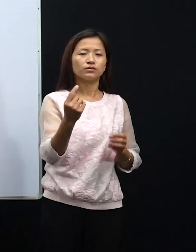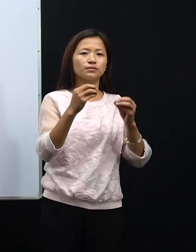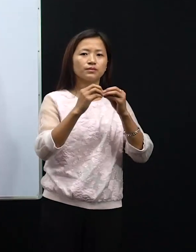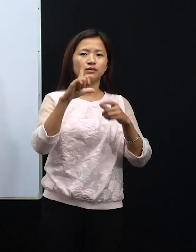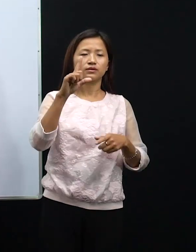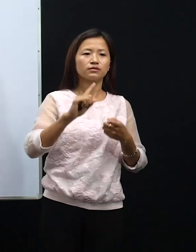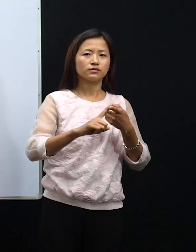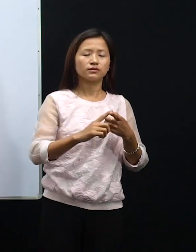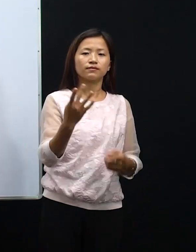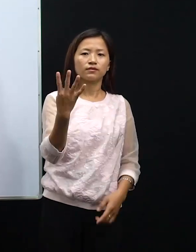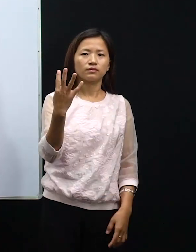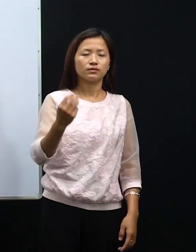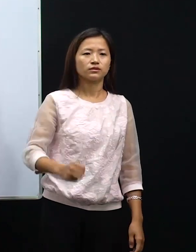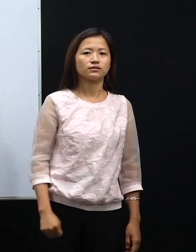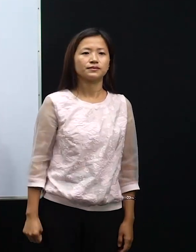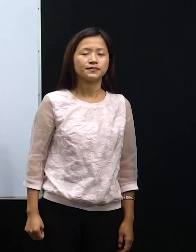and numbers.